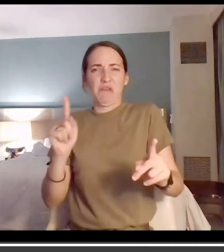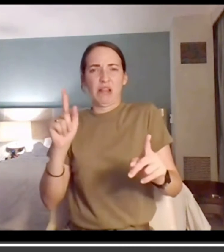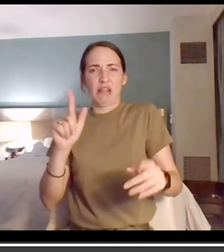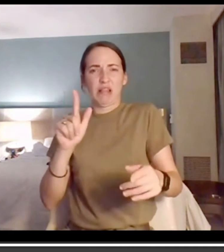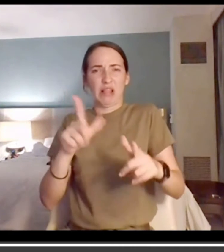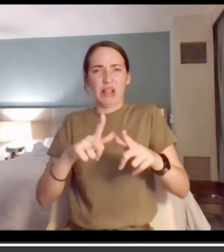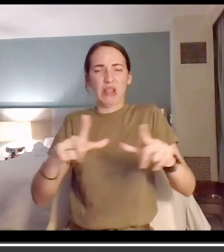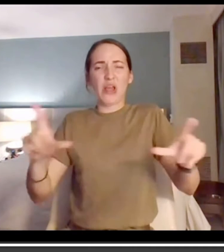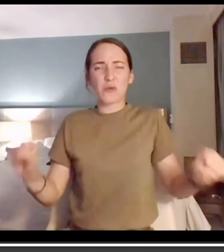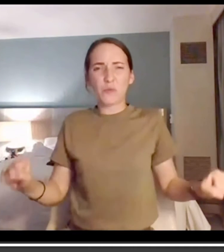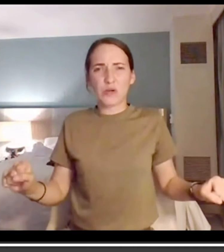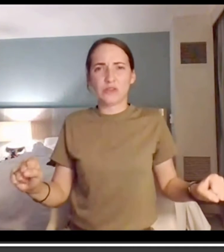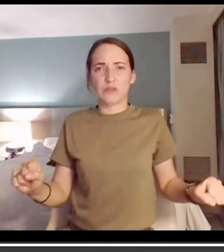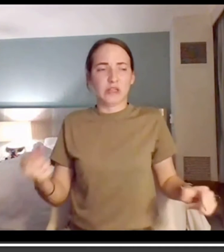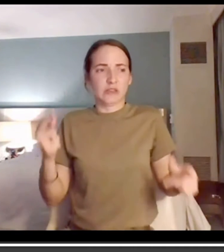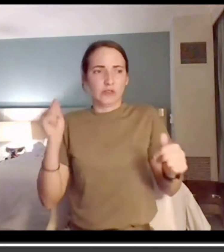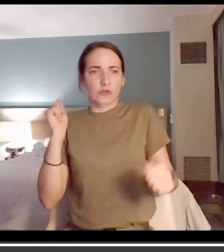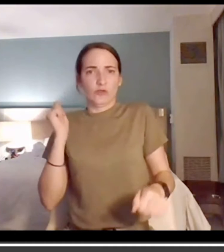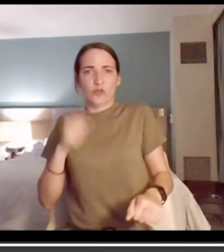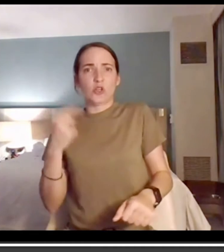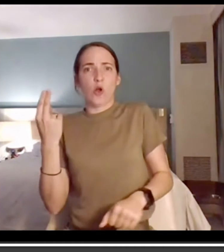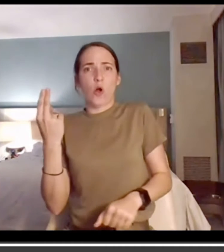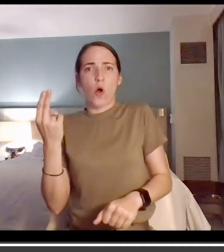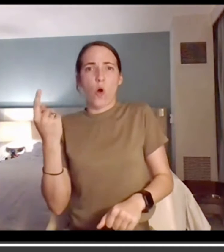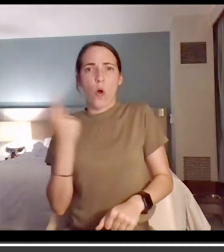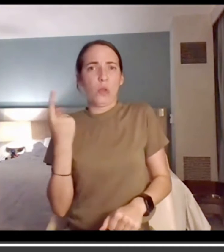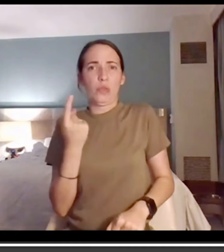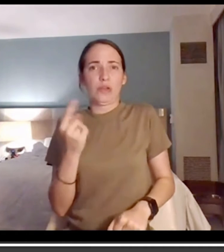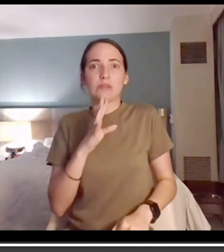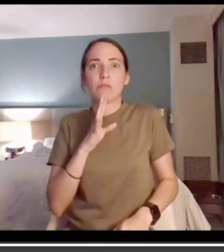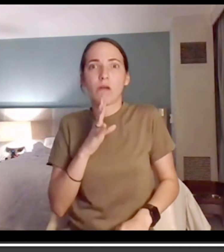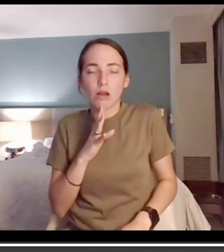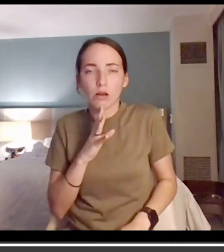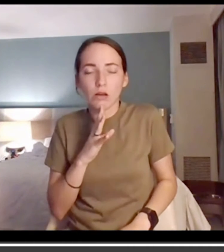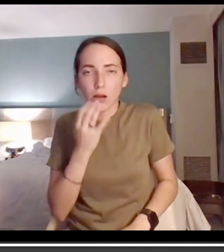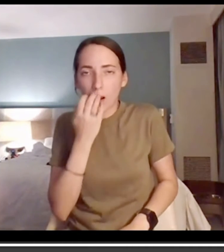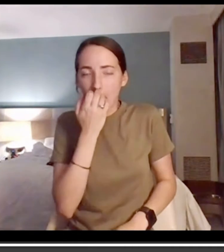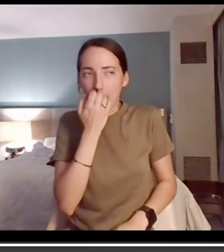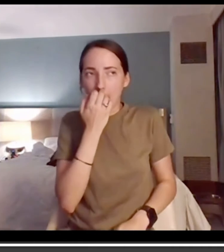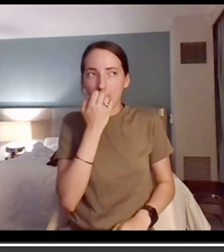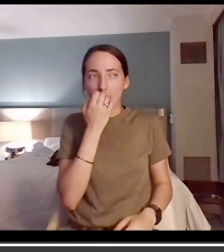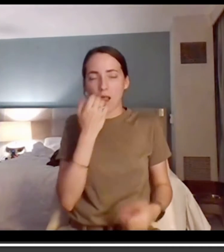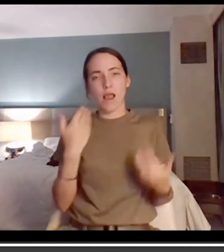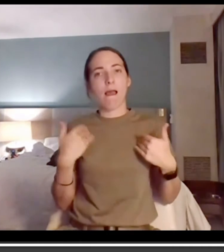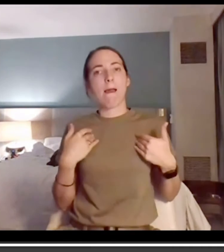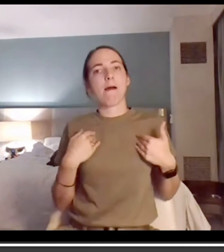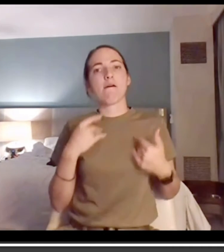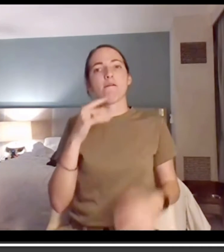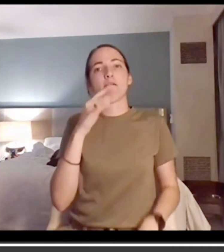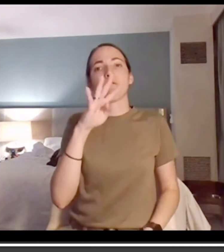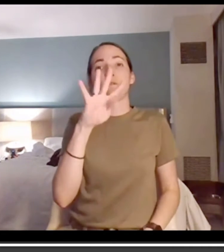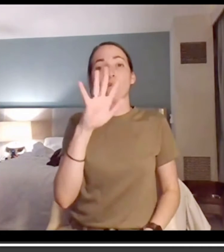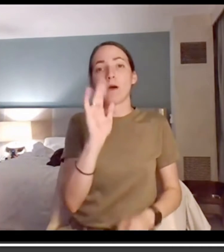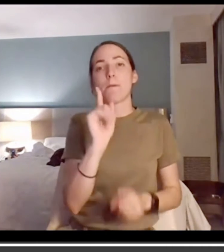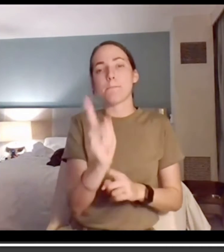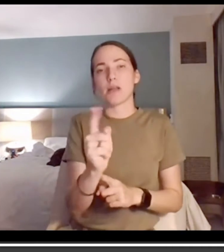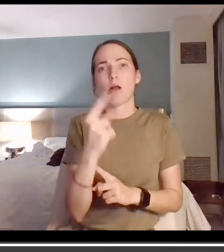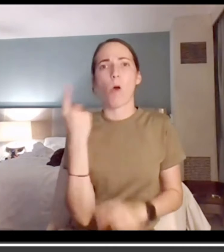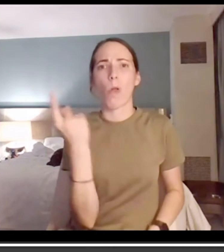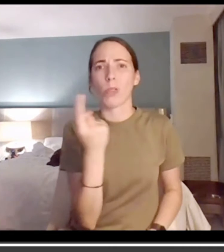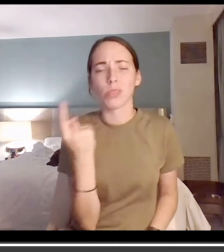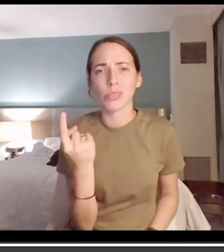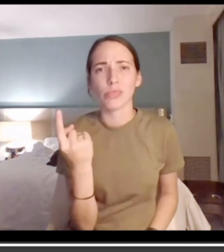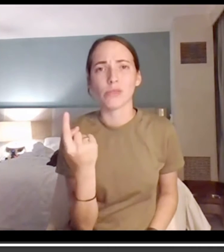attorneys speak. And you got 45 minutes in front of that judge. You don't want to waste a lot of time trying to understand what's going on. So one of the advantages of